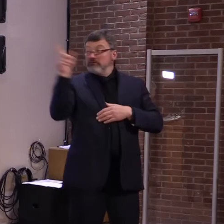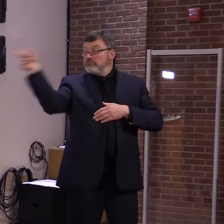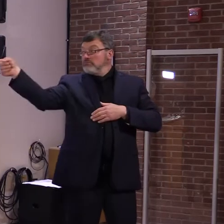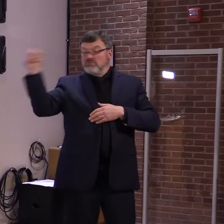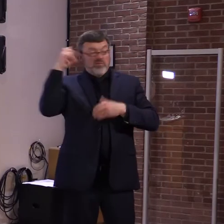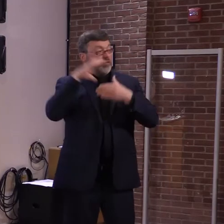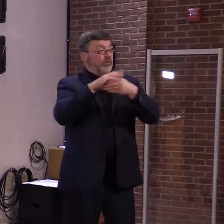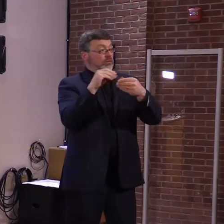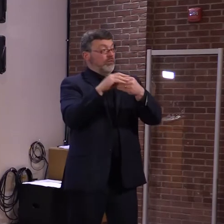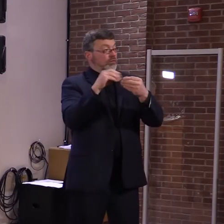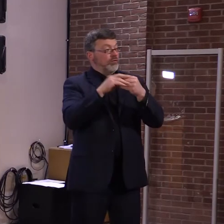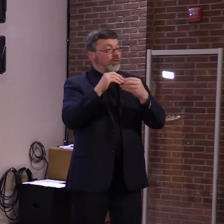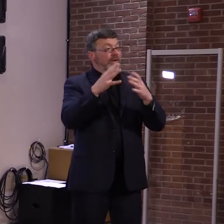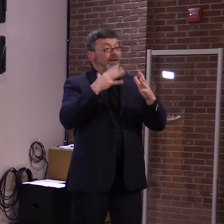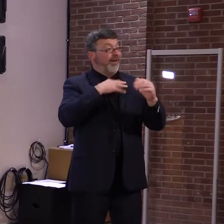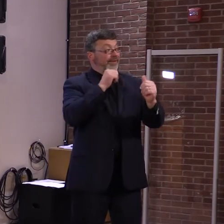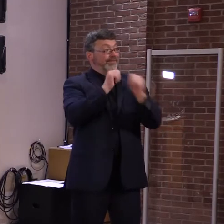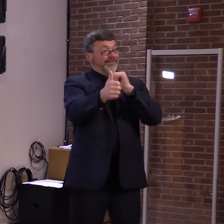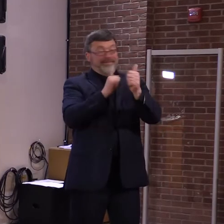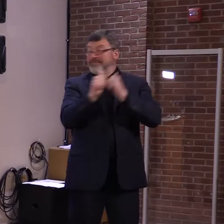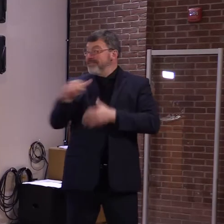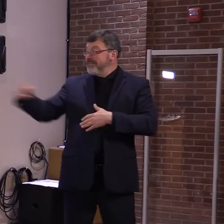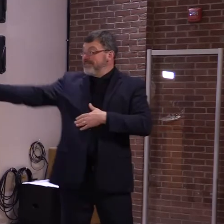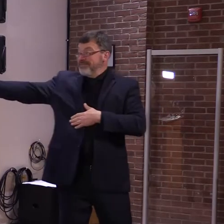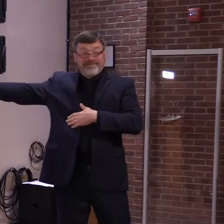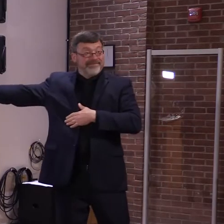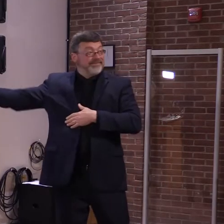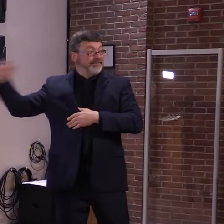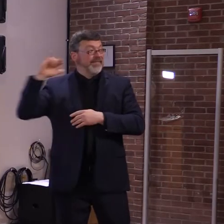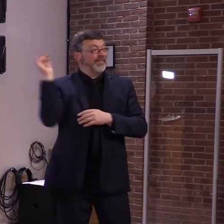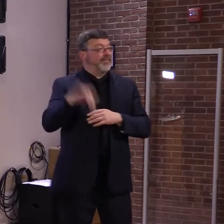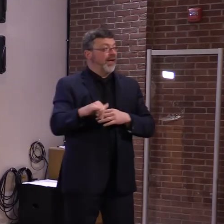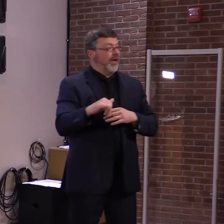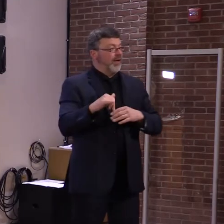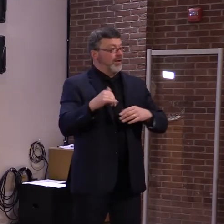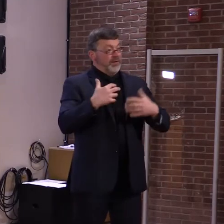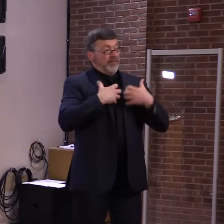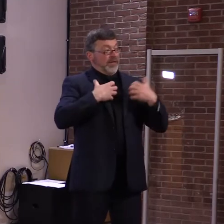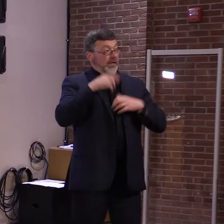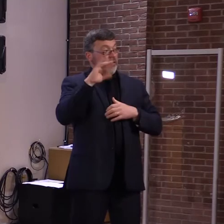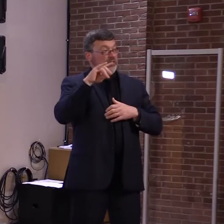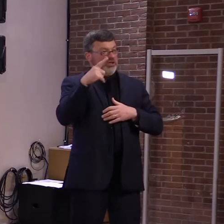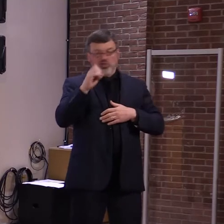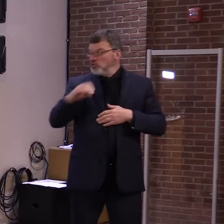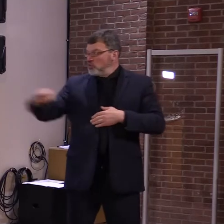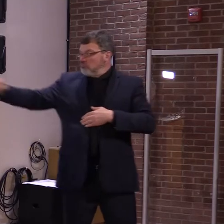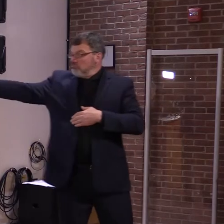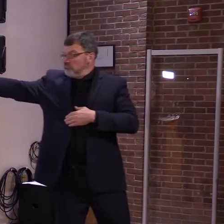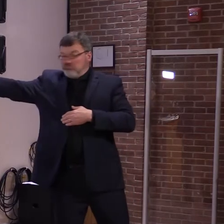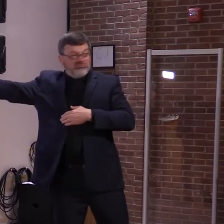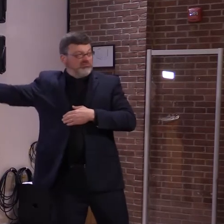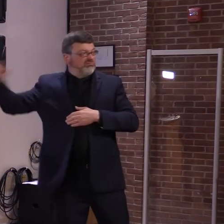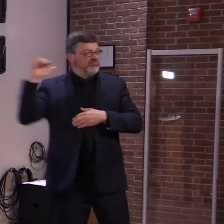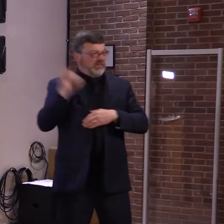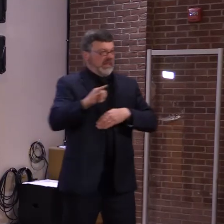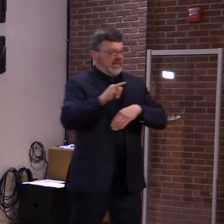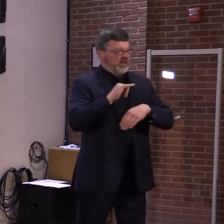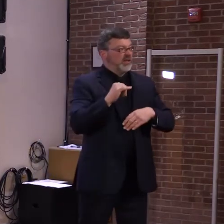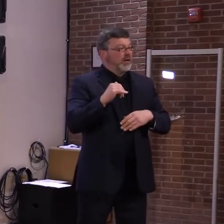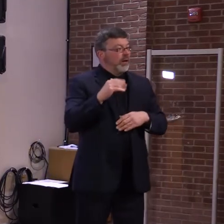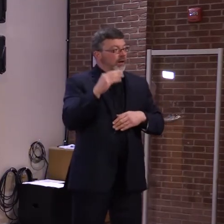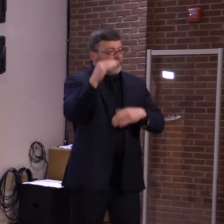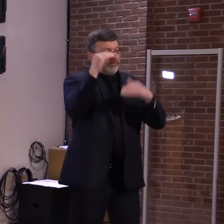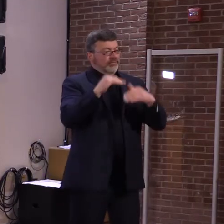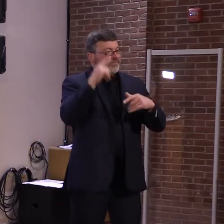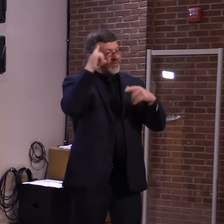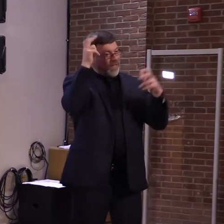7:30 p.m. respectively. These are walk-in clinics only. No appointments are necessary. In fact,